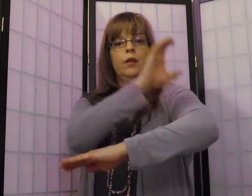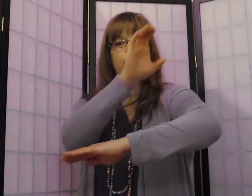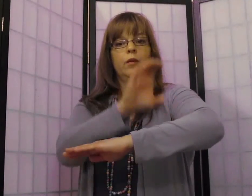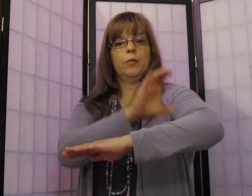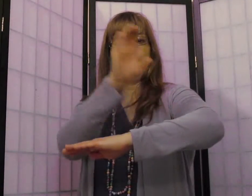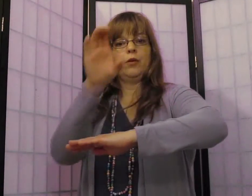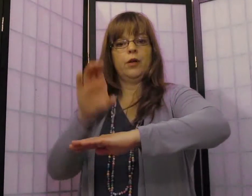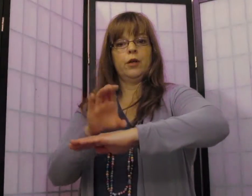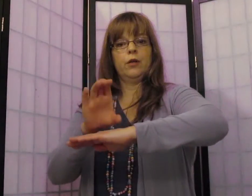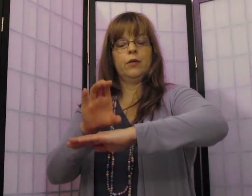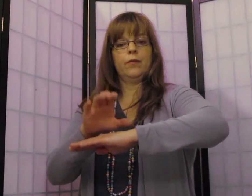Computer.